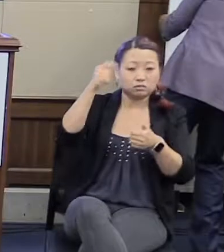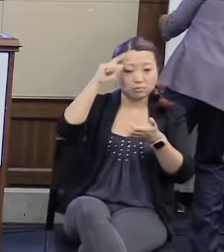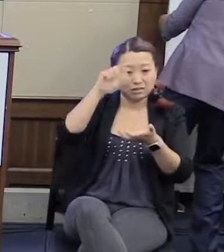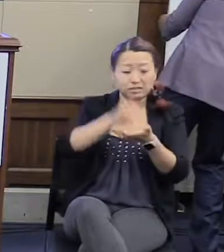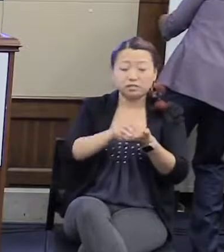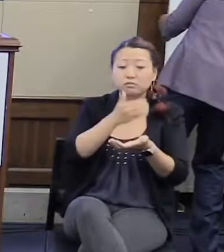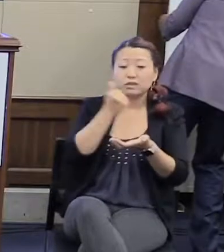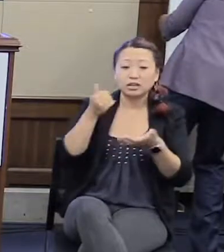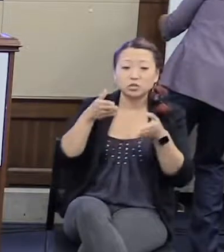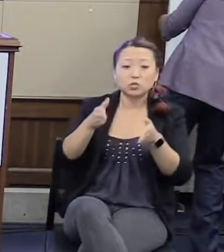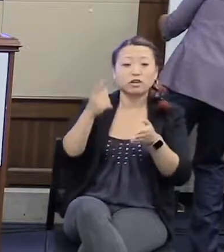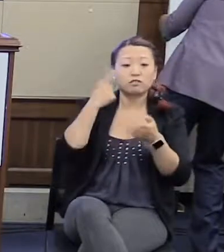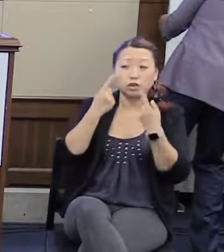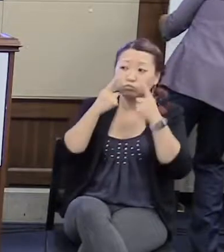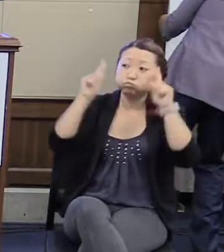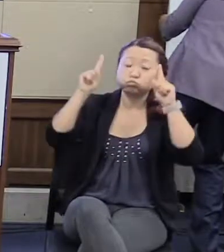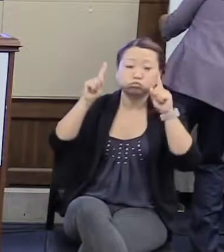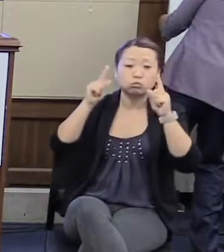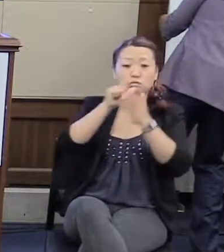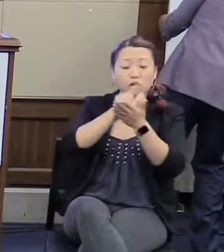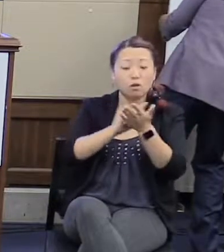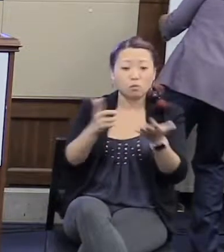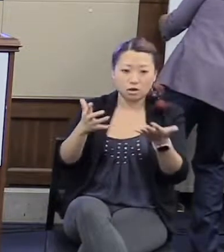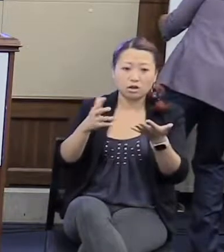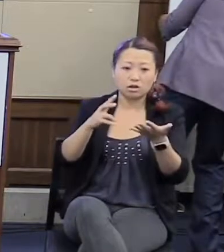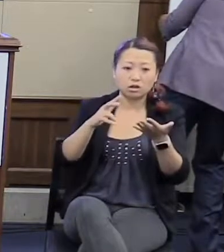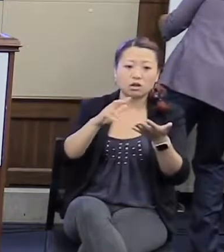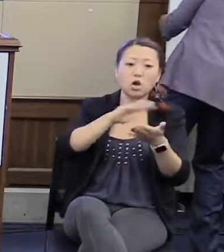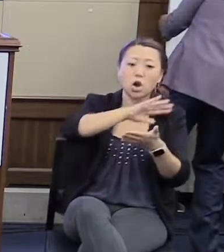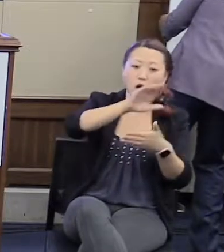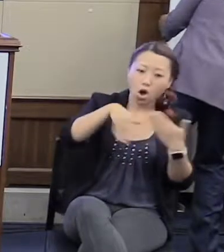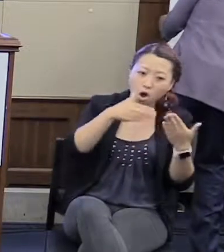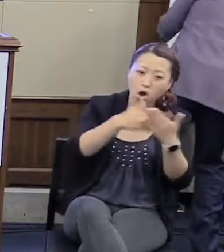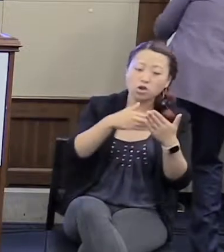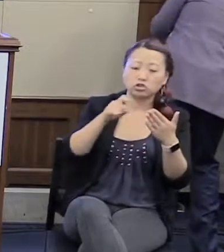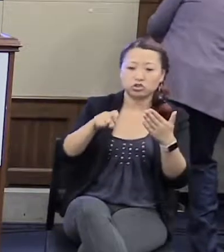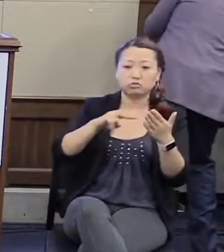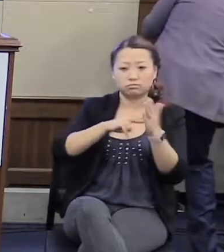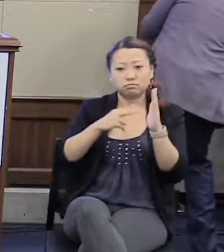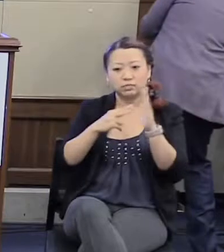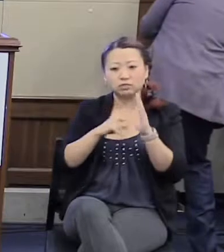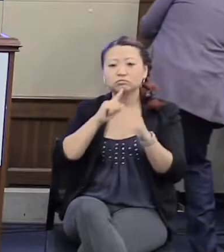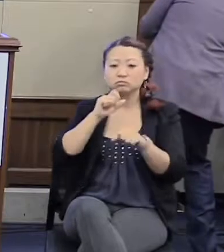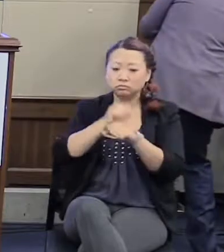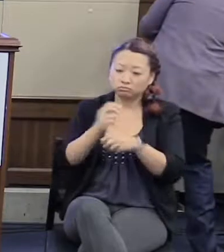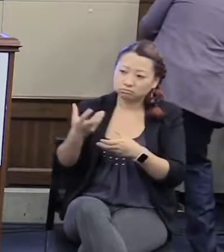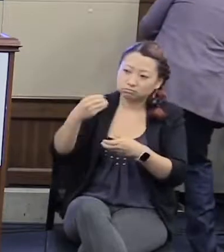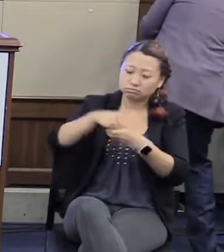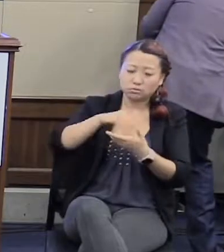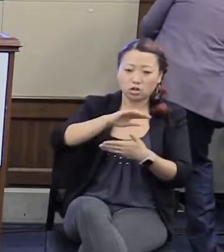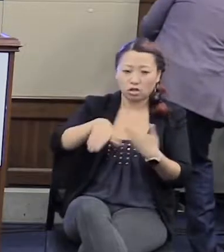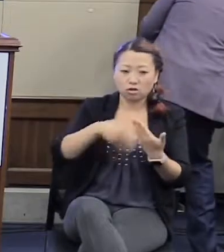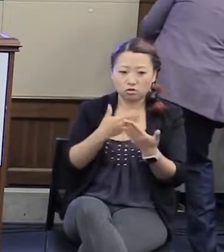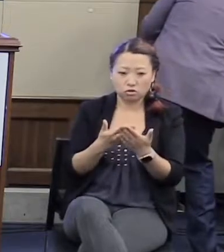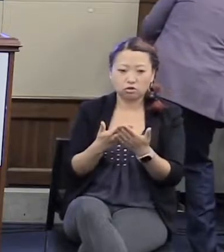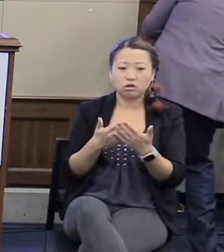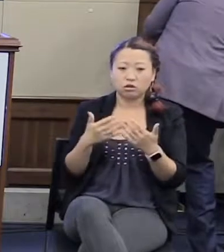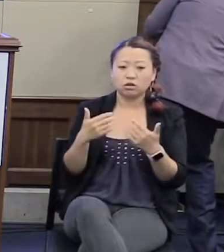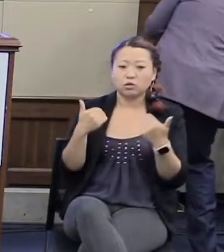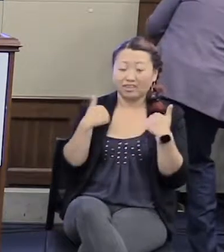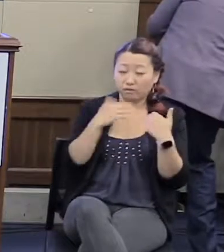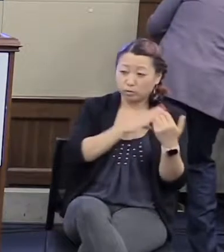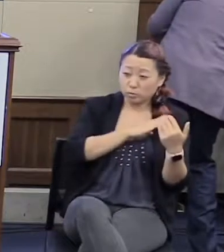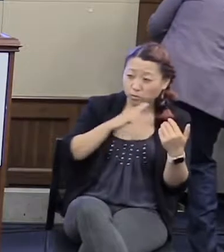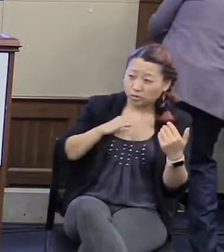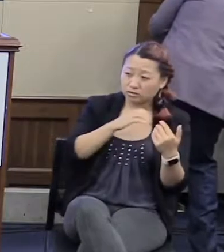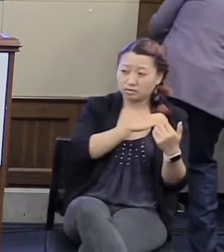to say all means all. I think another thing, and there's not just workforce boards you can get involved with. There's boards, there's commissions,